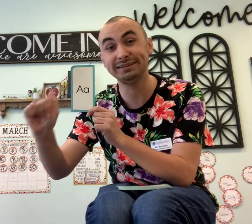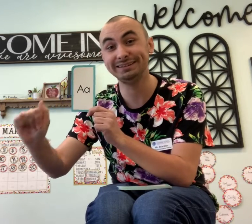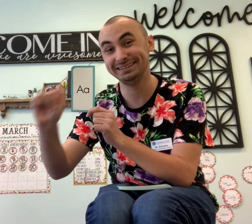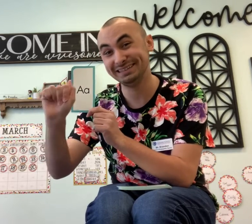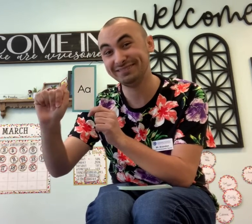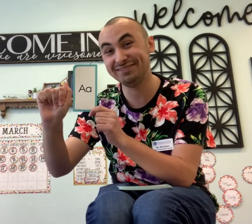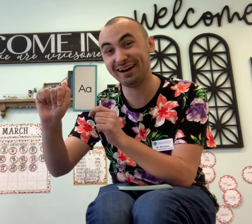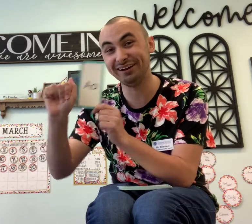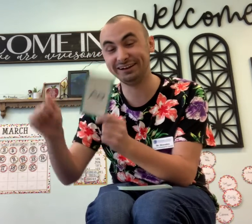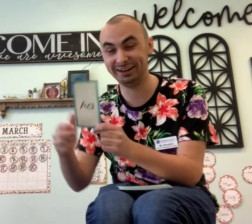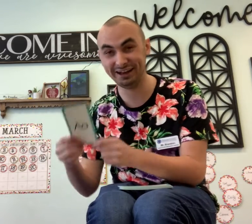Very good.